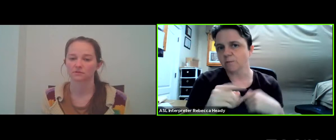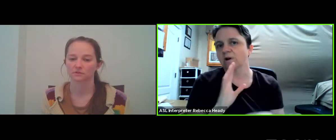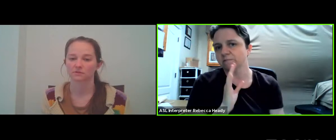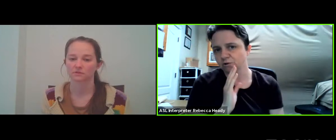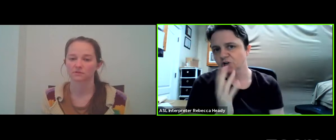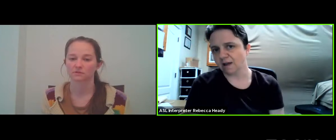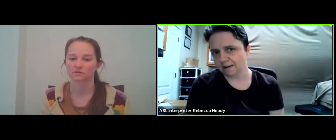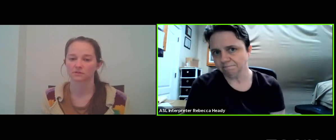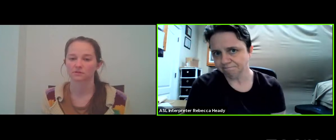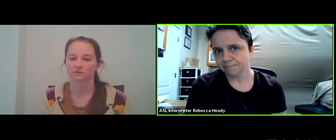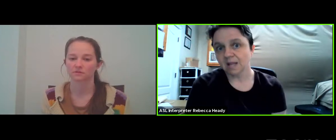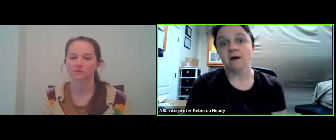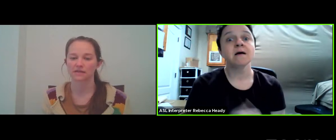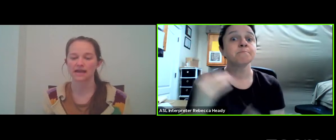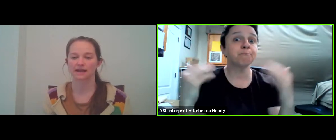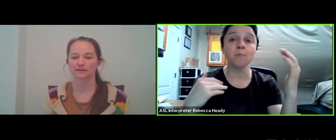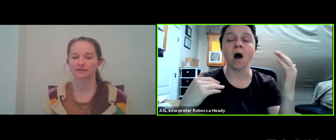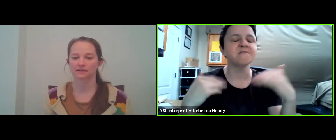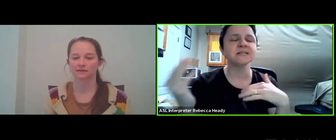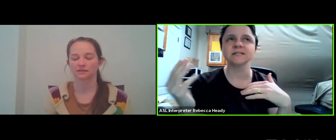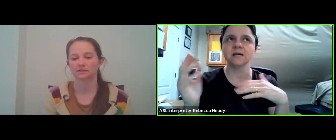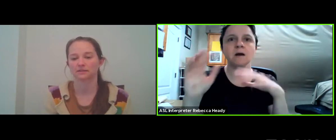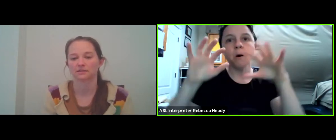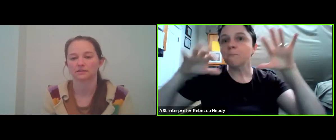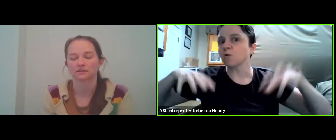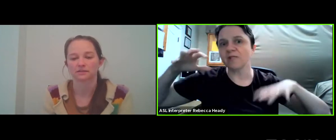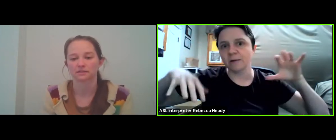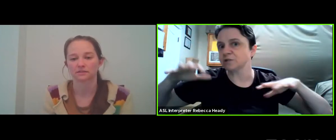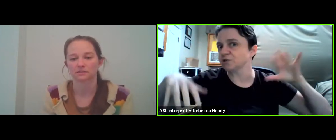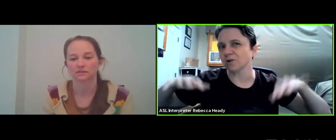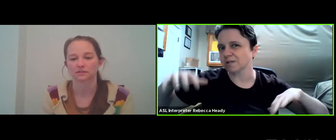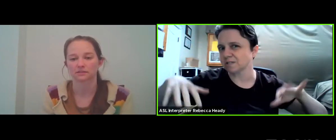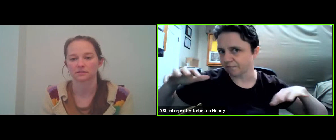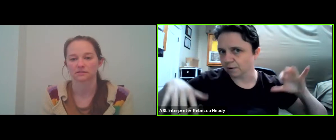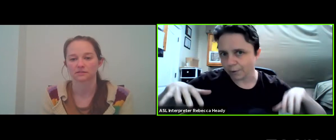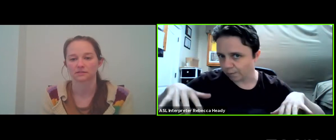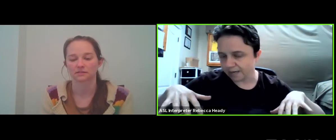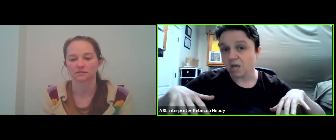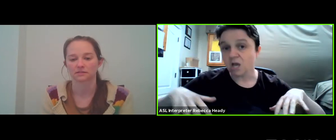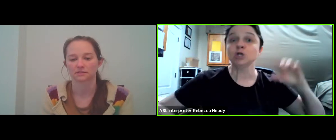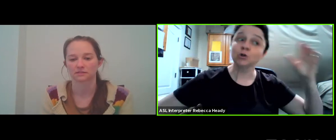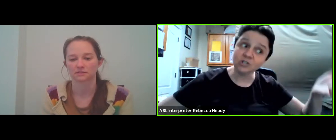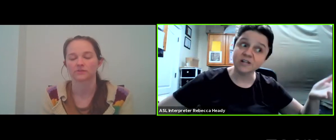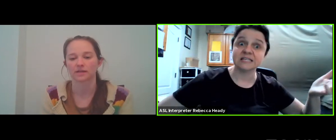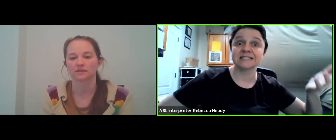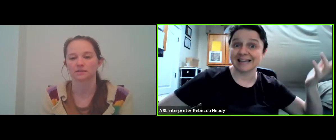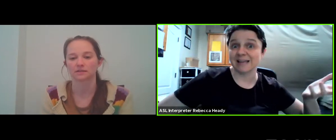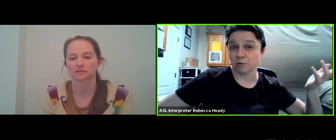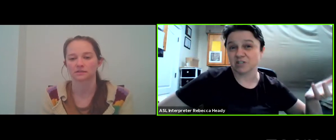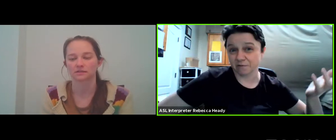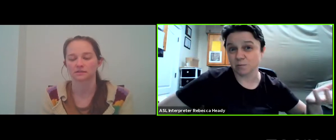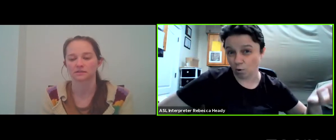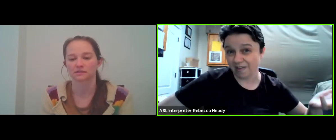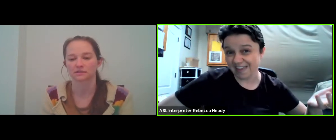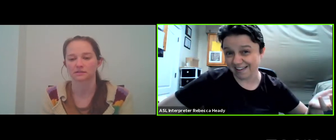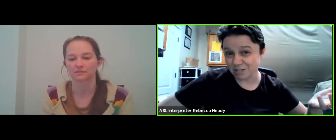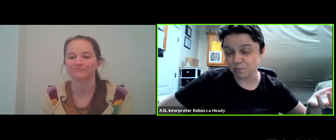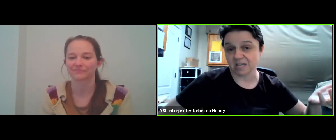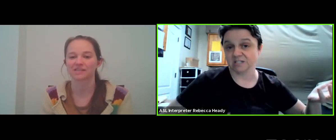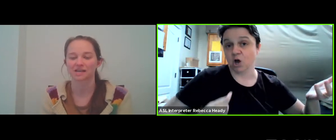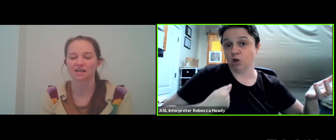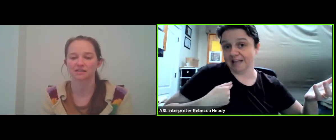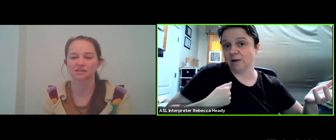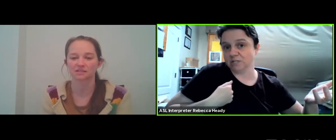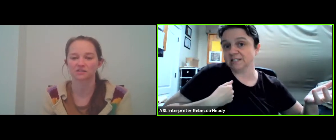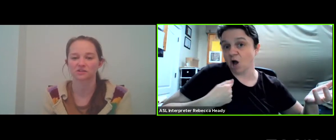and they sign whatever they're talking. Yeah. Obviously, both languages are going to suffer a little bit. Usually, Right. sign language suffers more than the